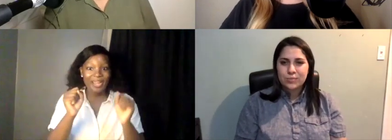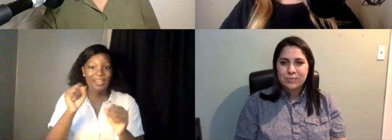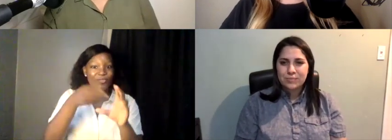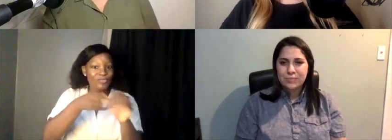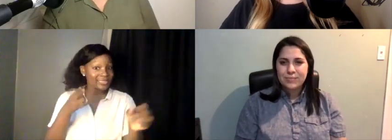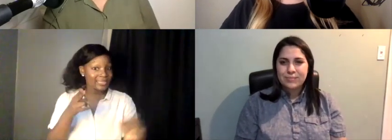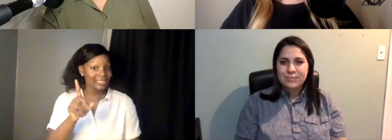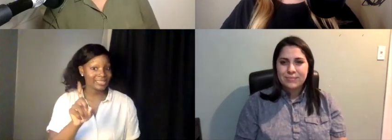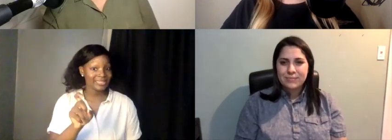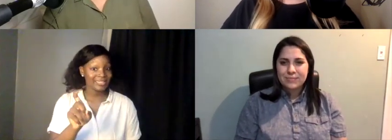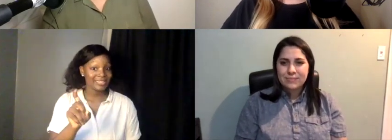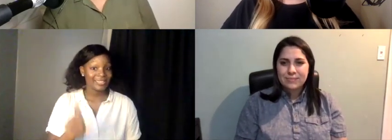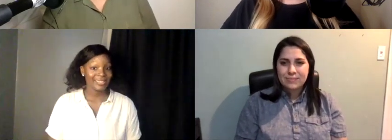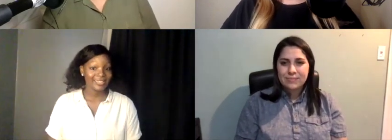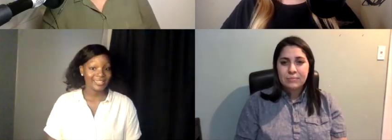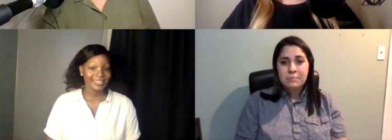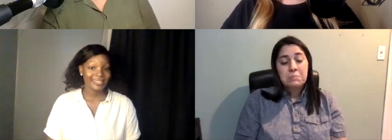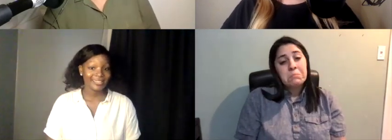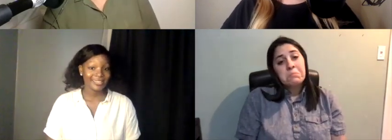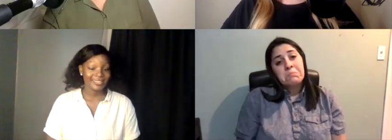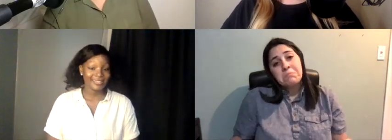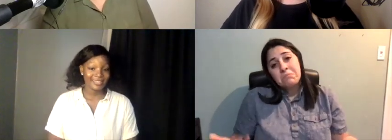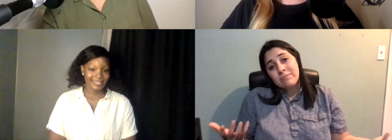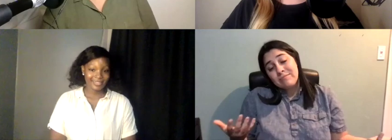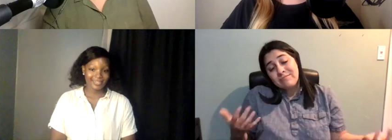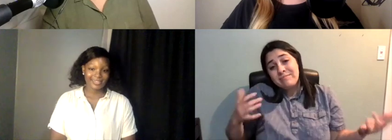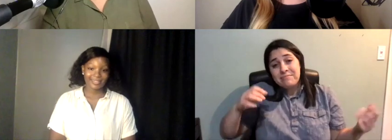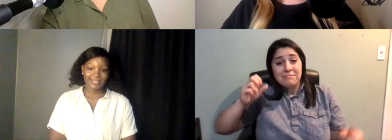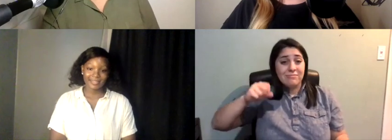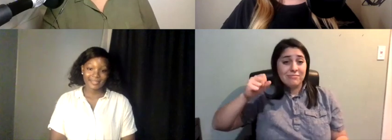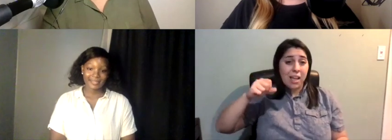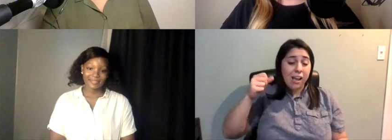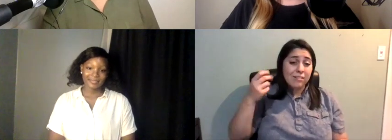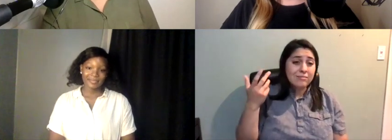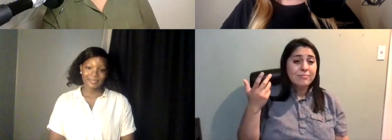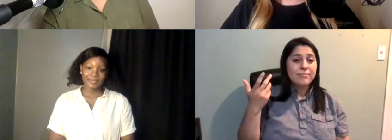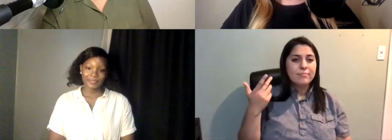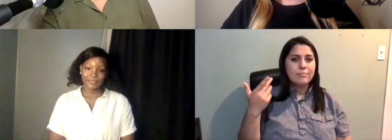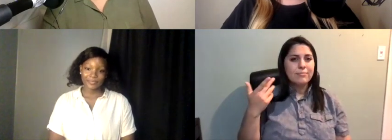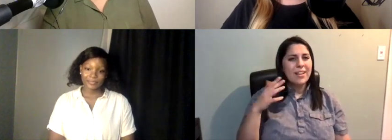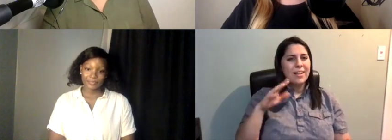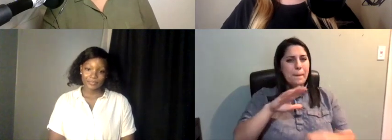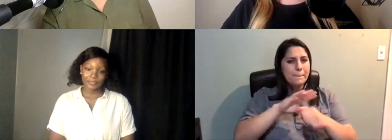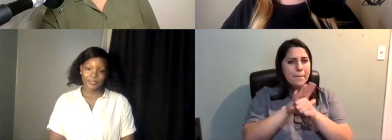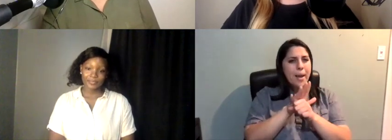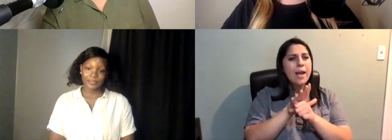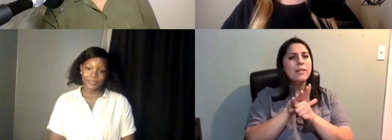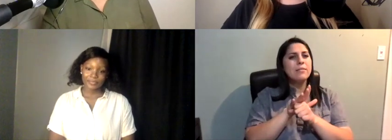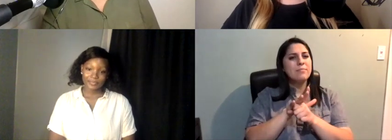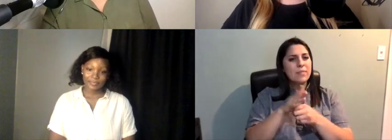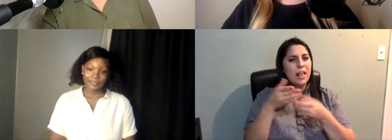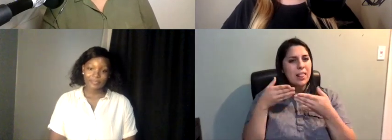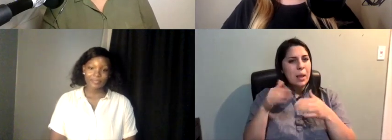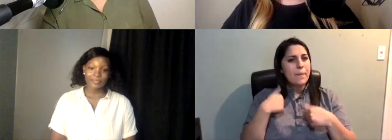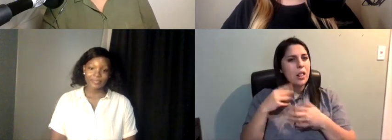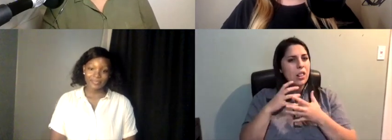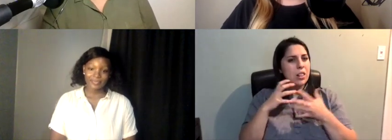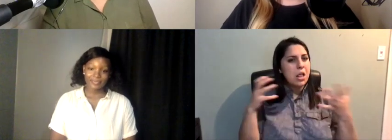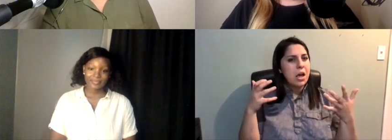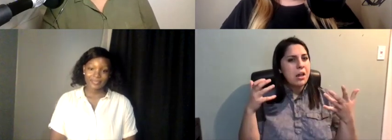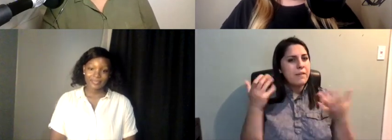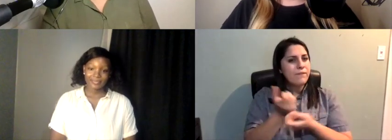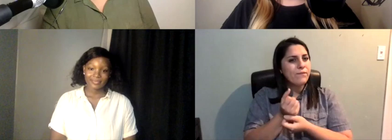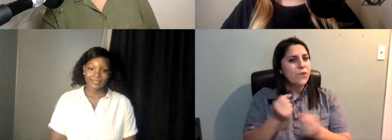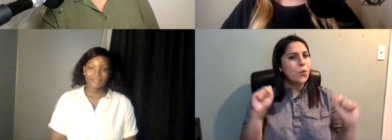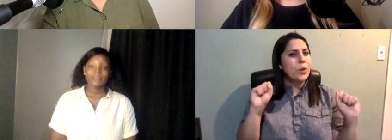I would say probably so. I think the pandemic gave me a lot of free time to focus on my